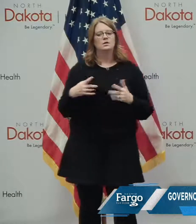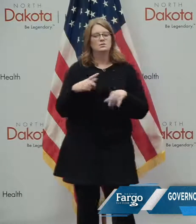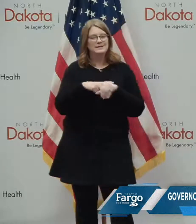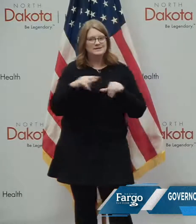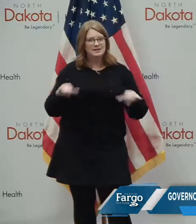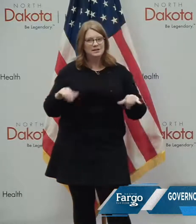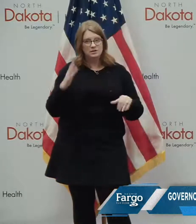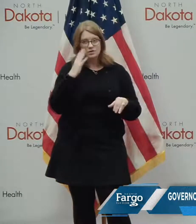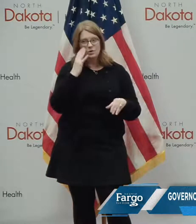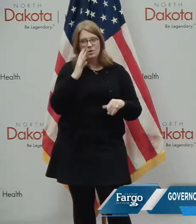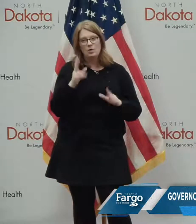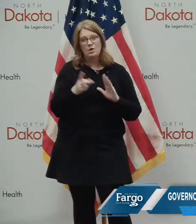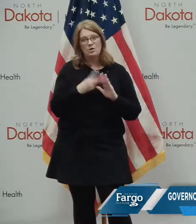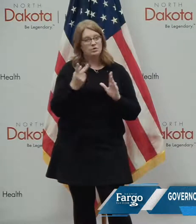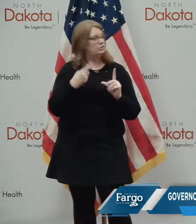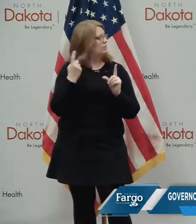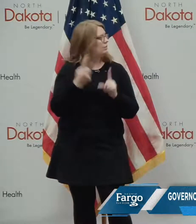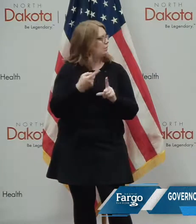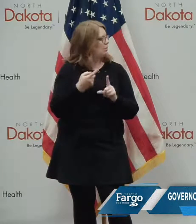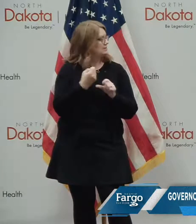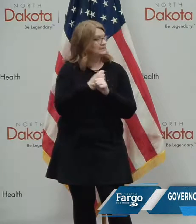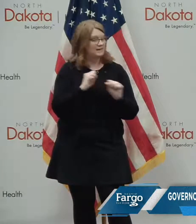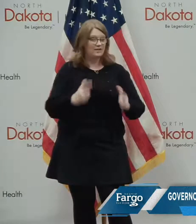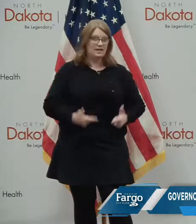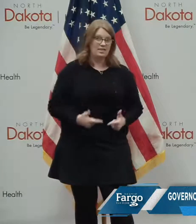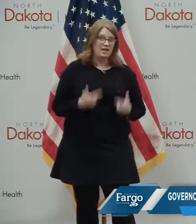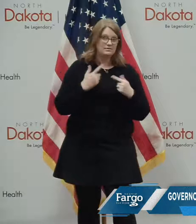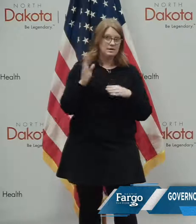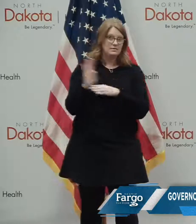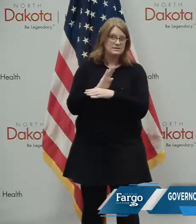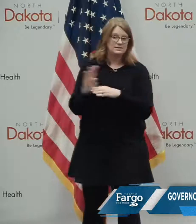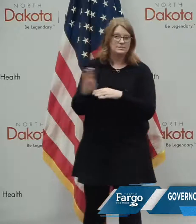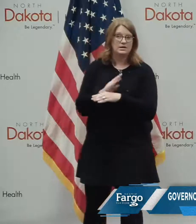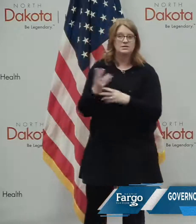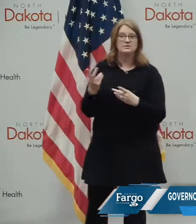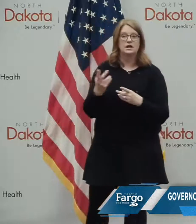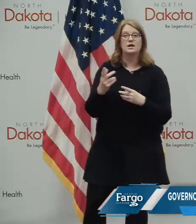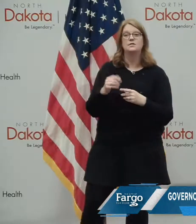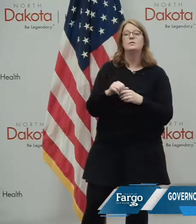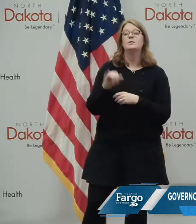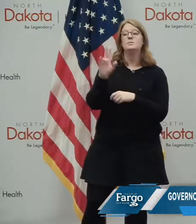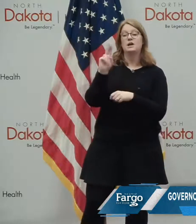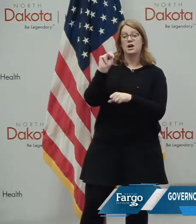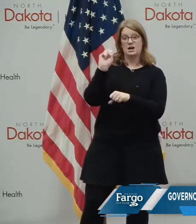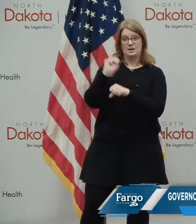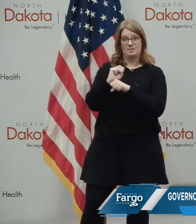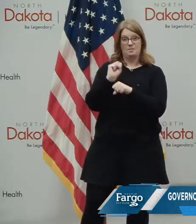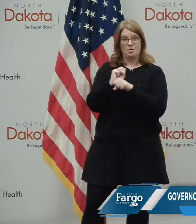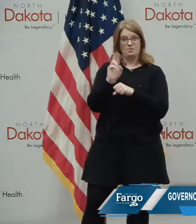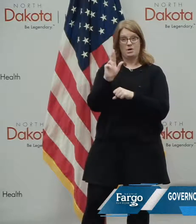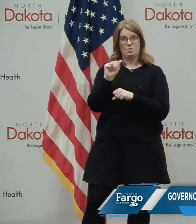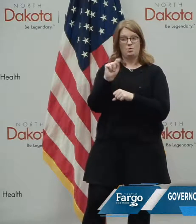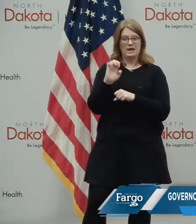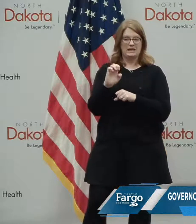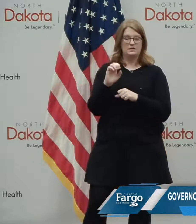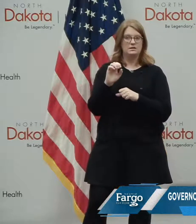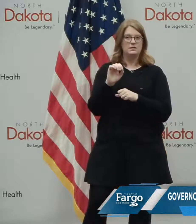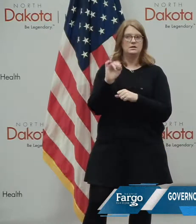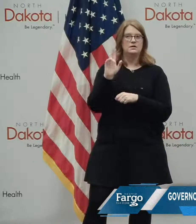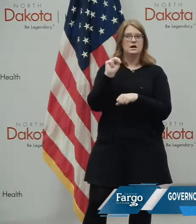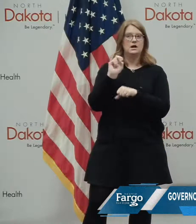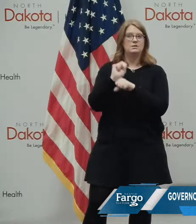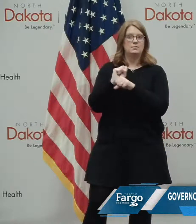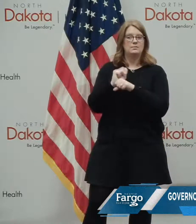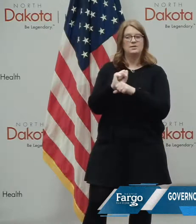dual goals of saving lives and livelihood, but our unemployment rate is for the nation right now, we're the